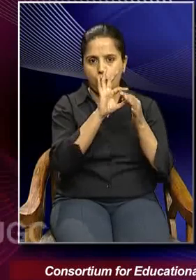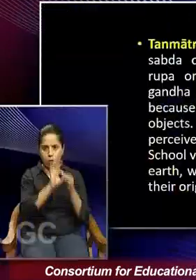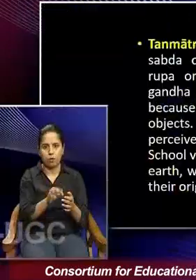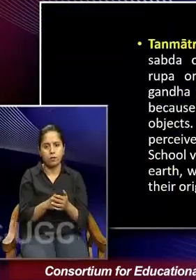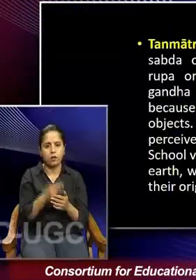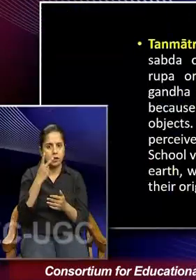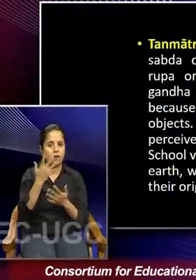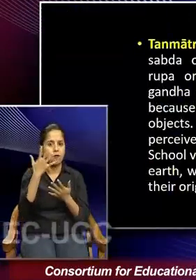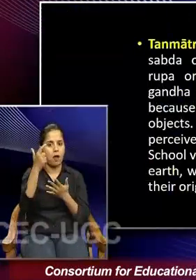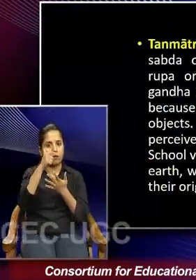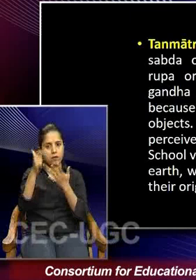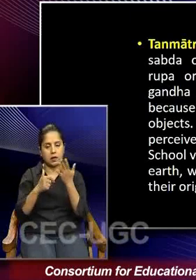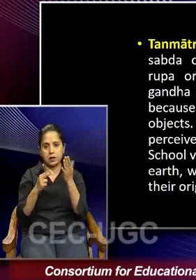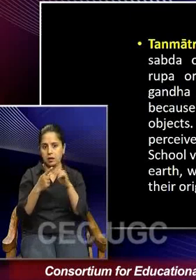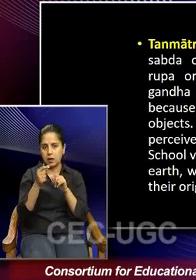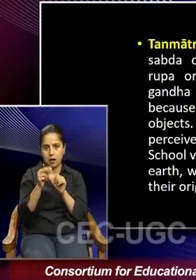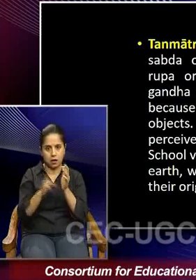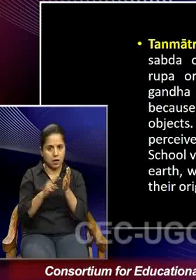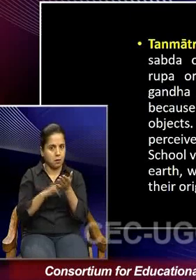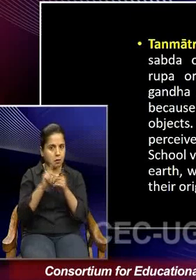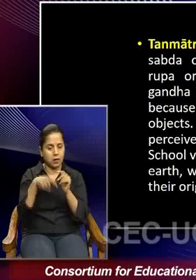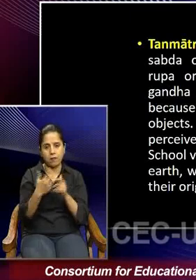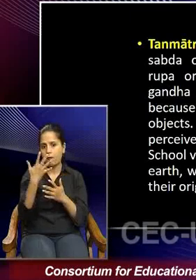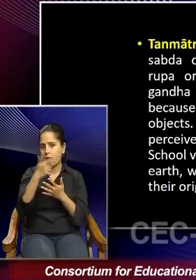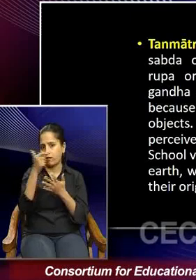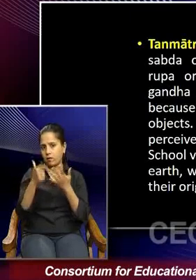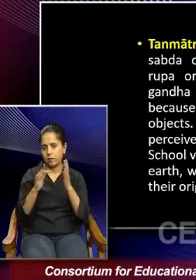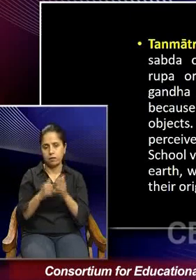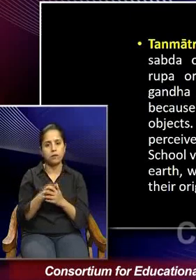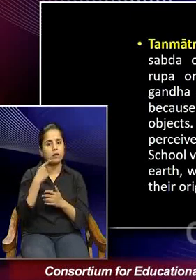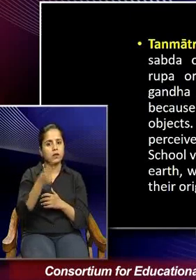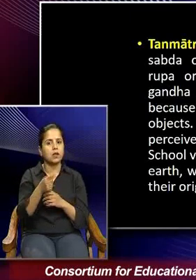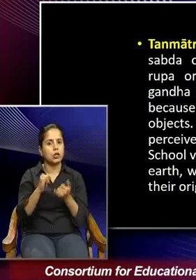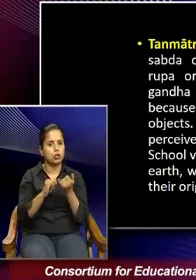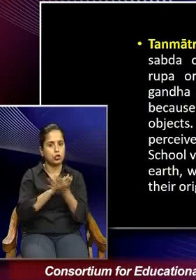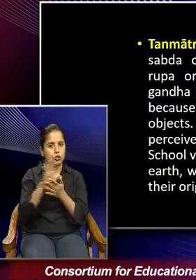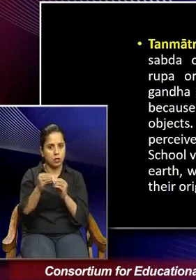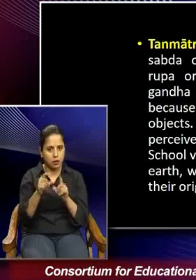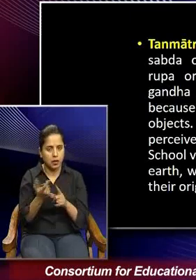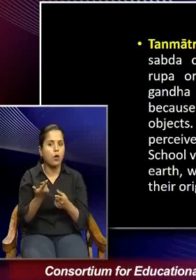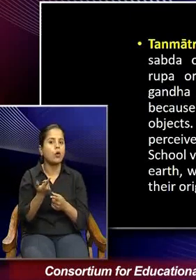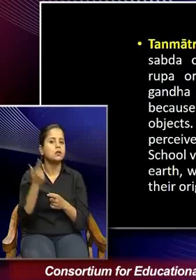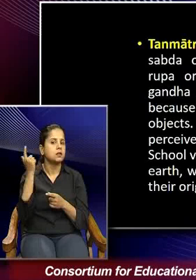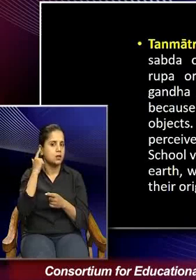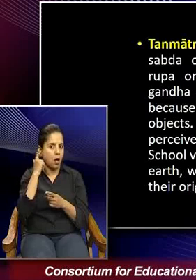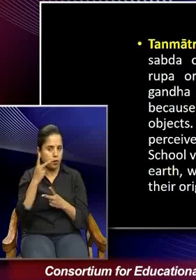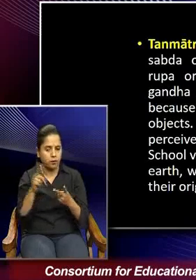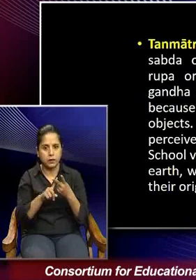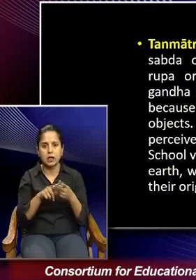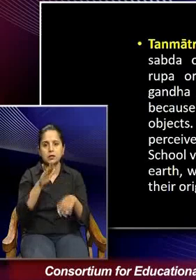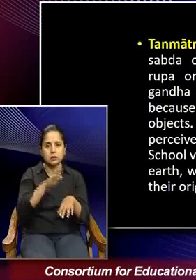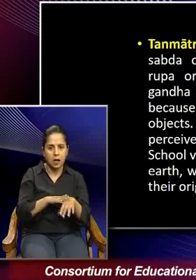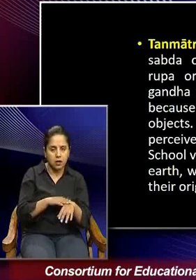These are 5 Tanmatras which are Shabd or sound, Sparsh